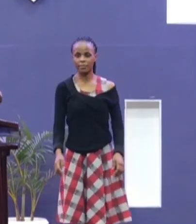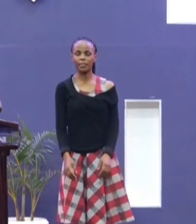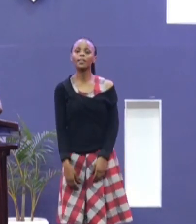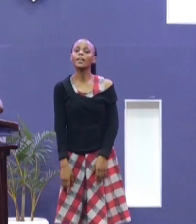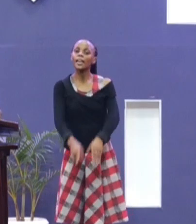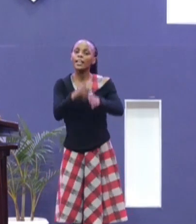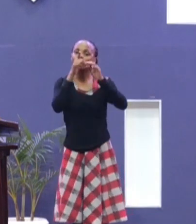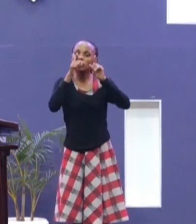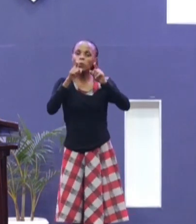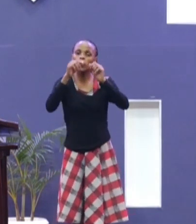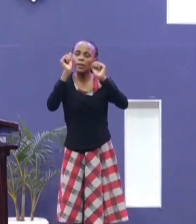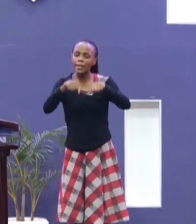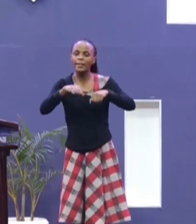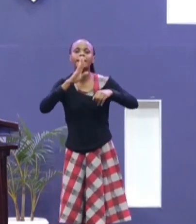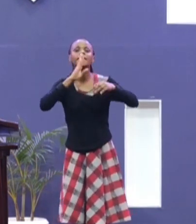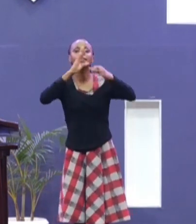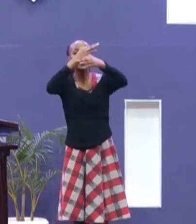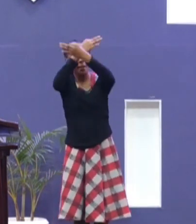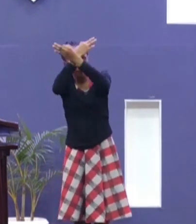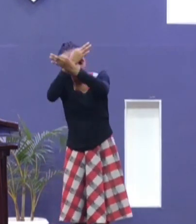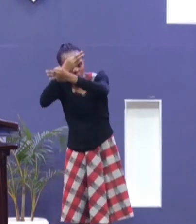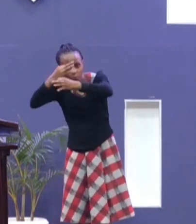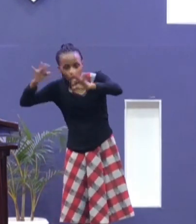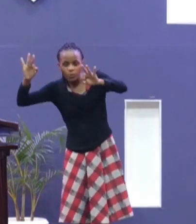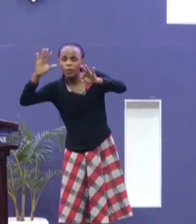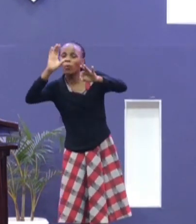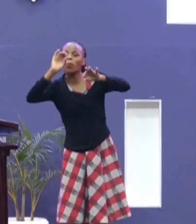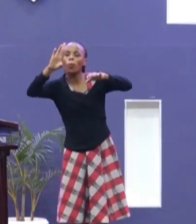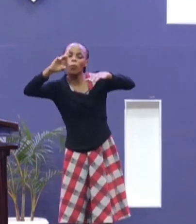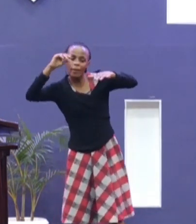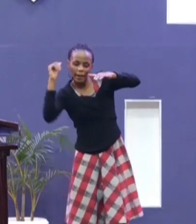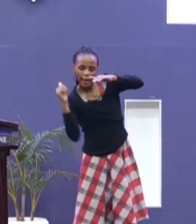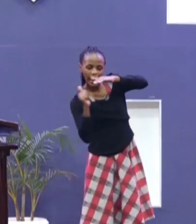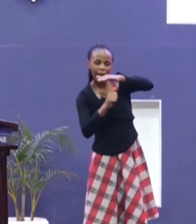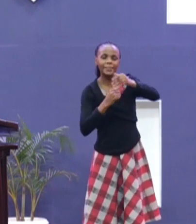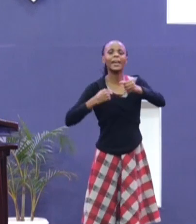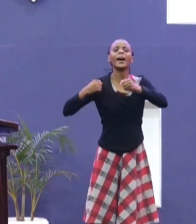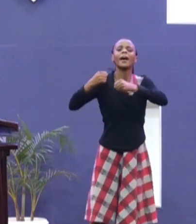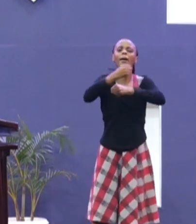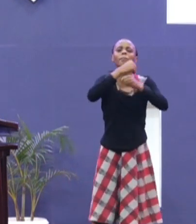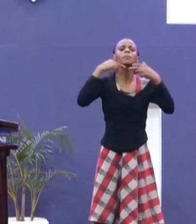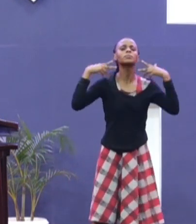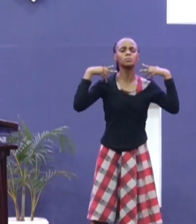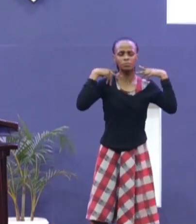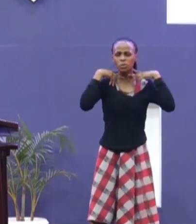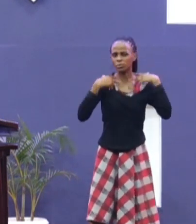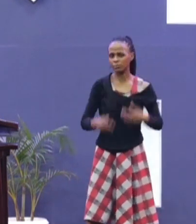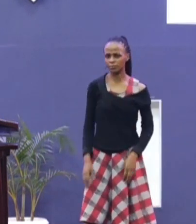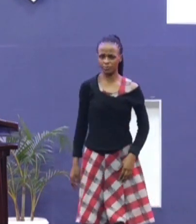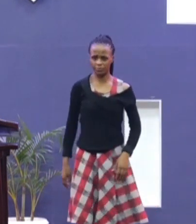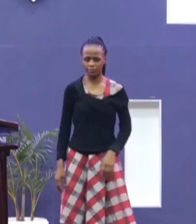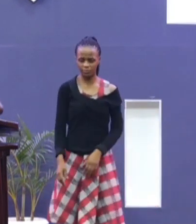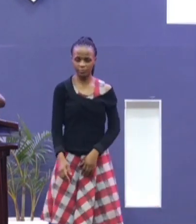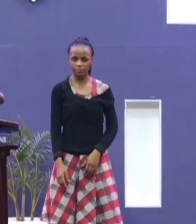either free or you are under a bondage. Oba oli waddembe oliyola oba oli